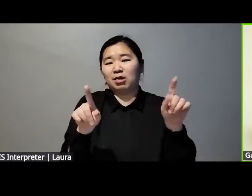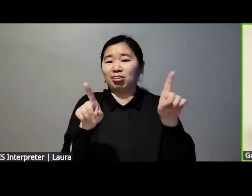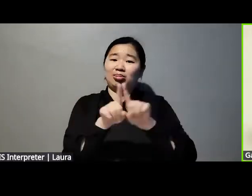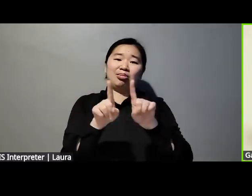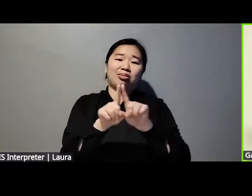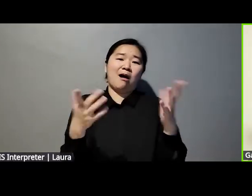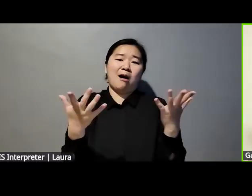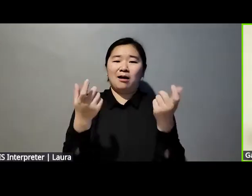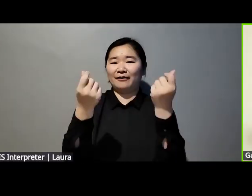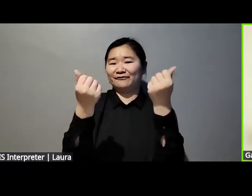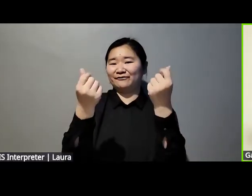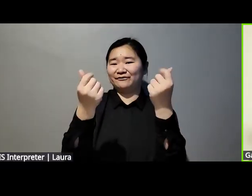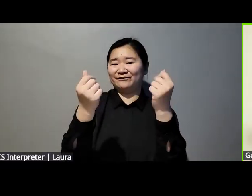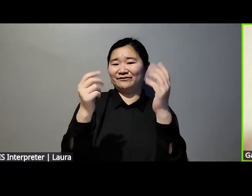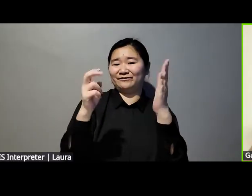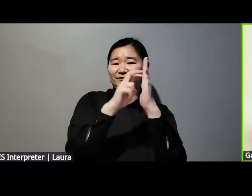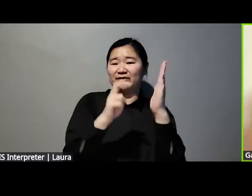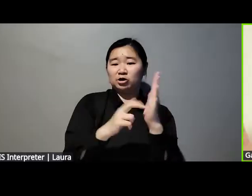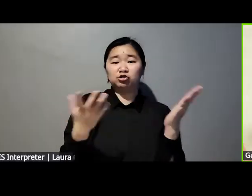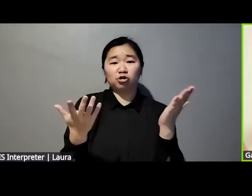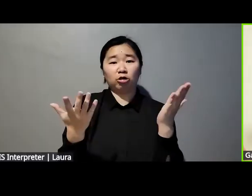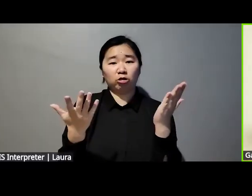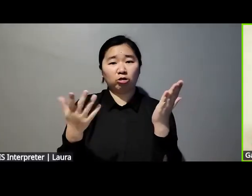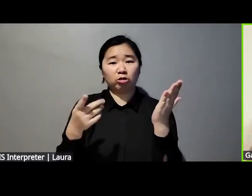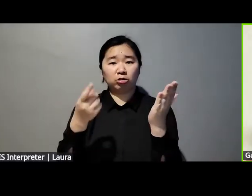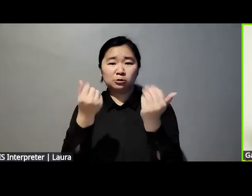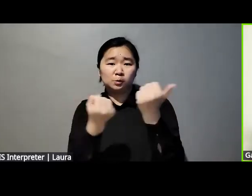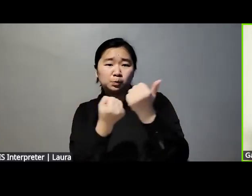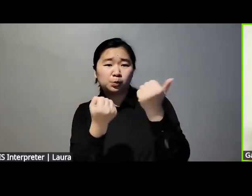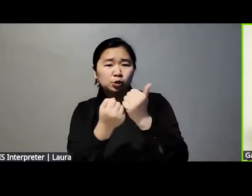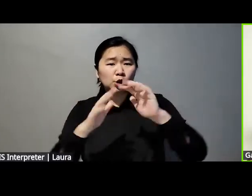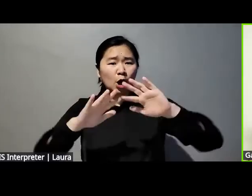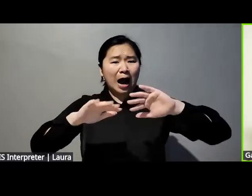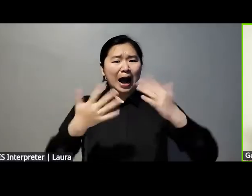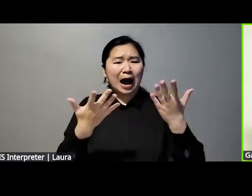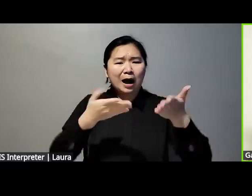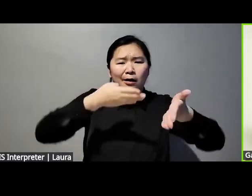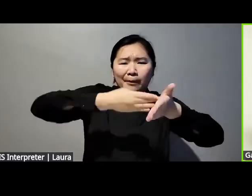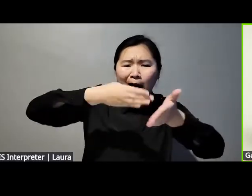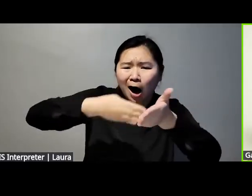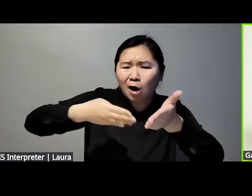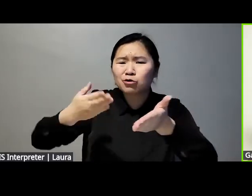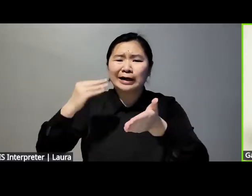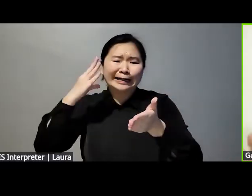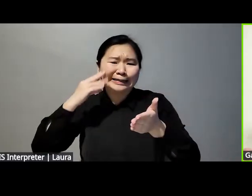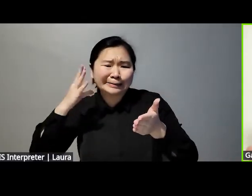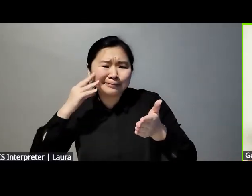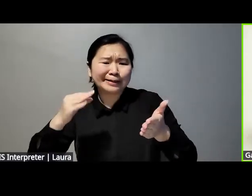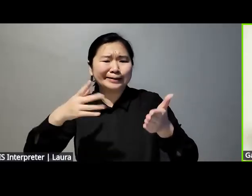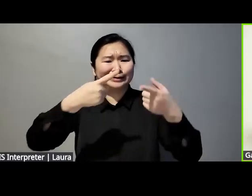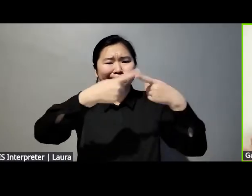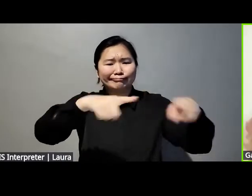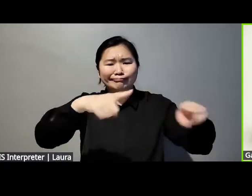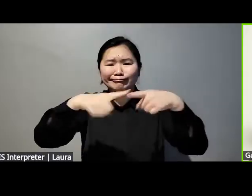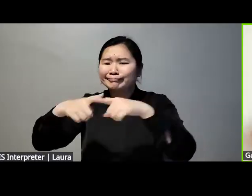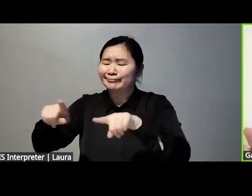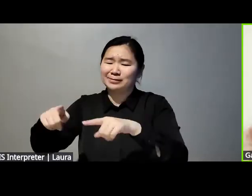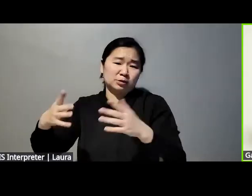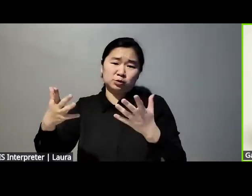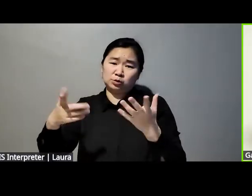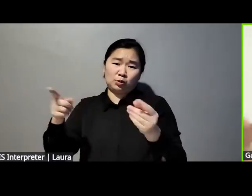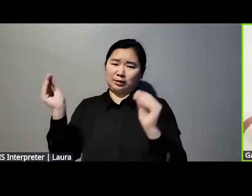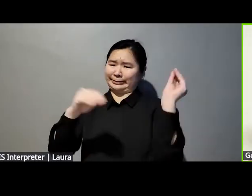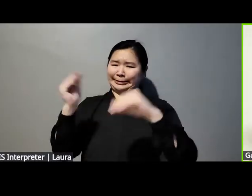requires deliberate structures like dedicated resources and having good communication of